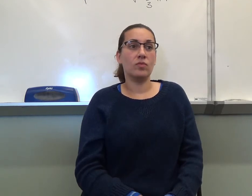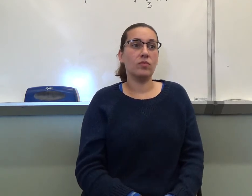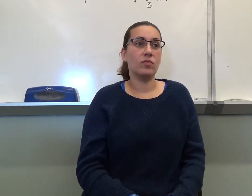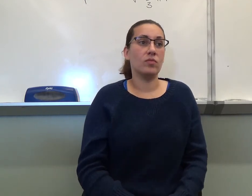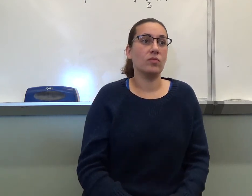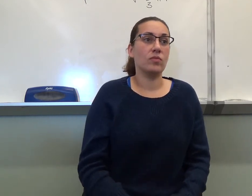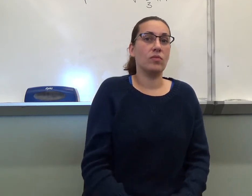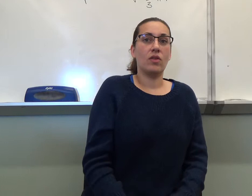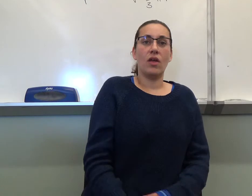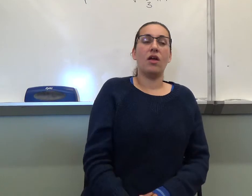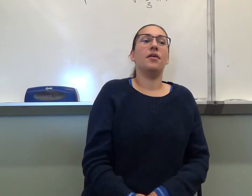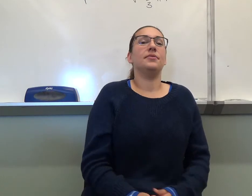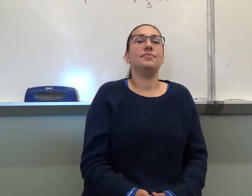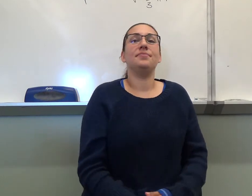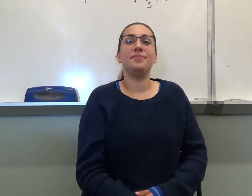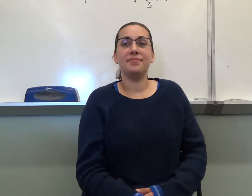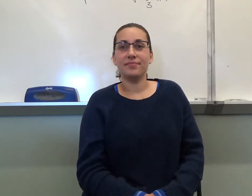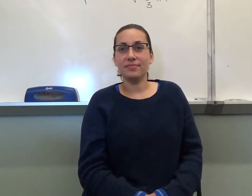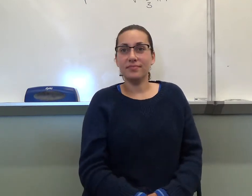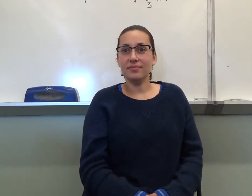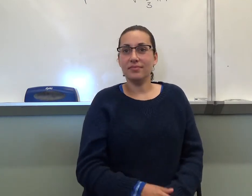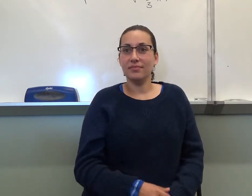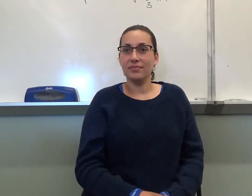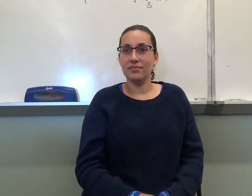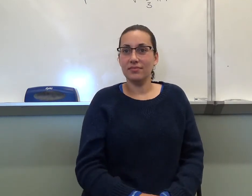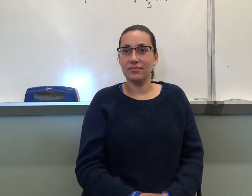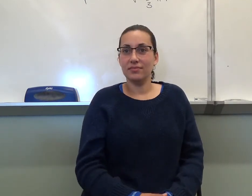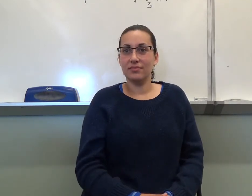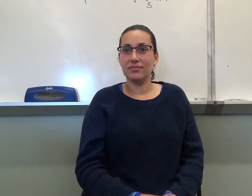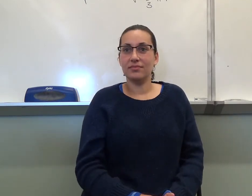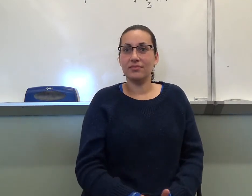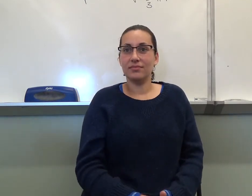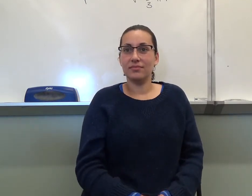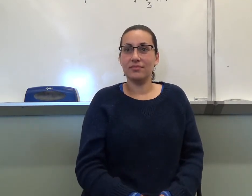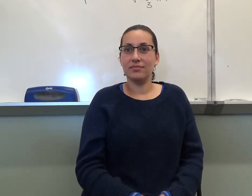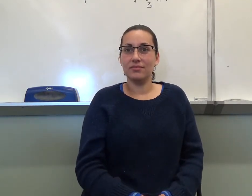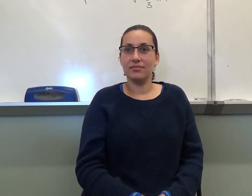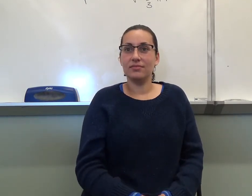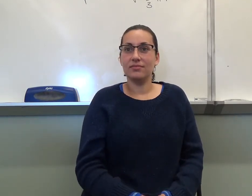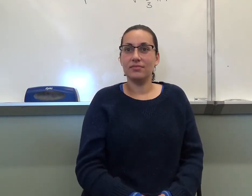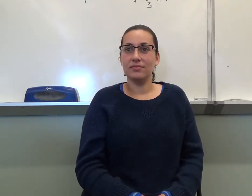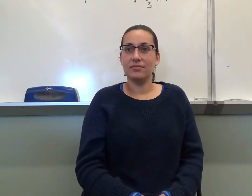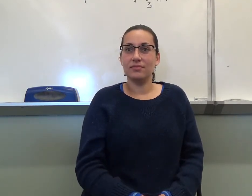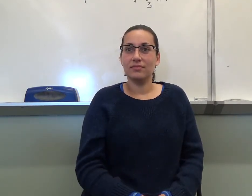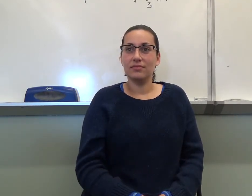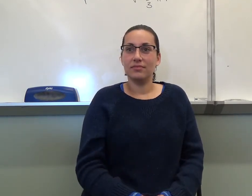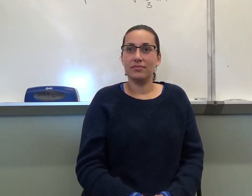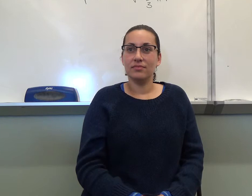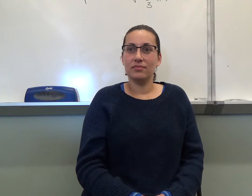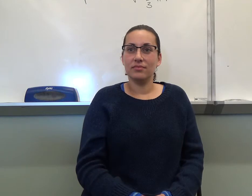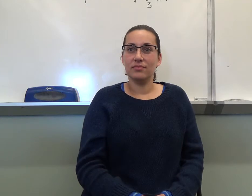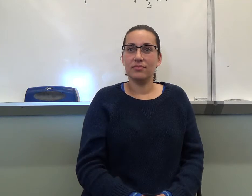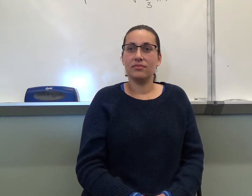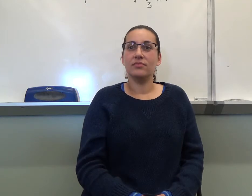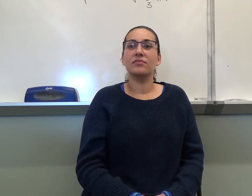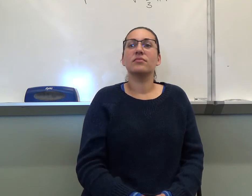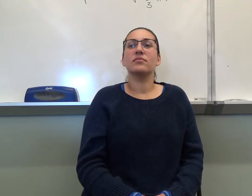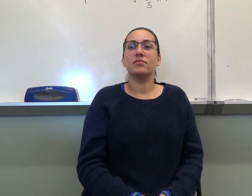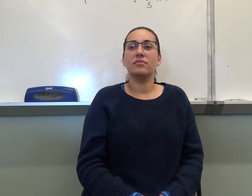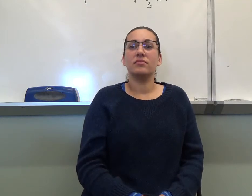And the reason why you like it so much is it has tons of fat, not a little bit. And you can, this is a table, of